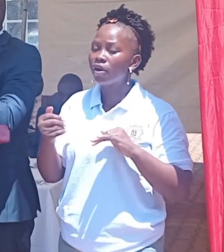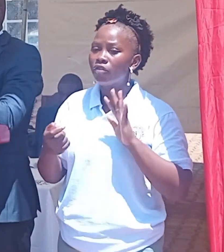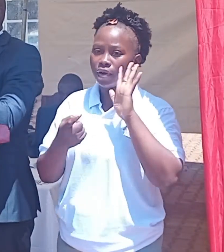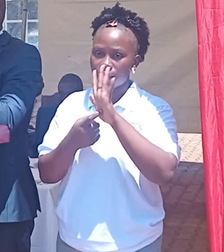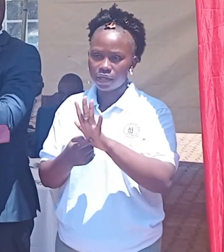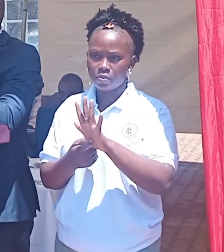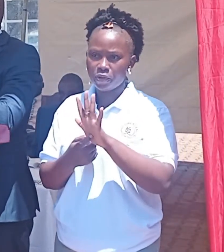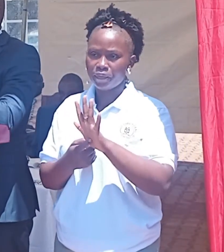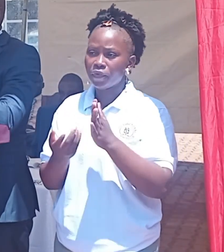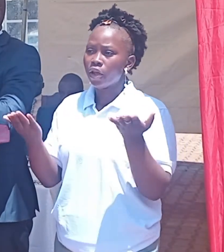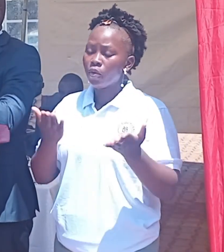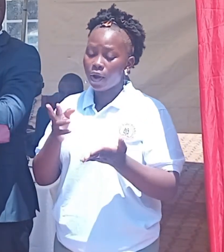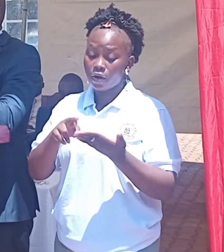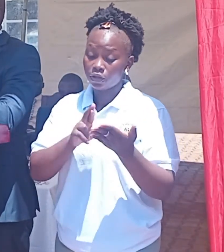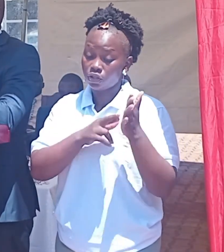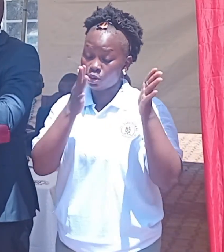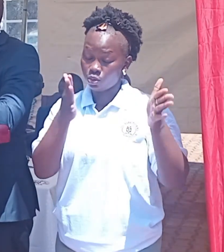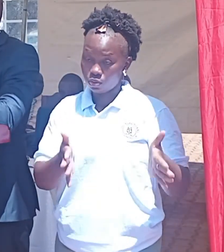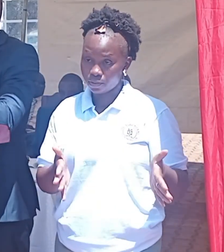instance, the